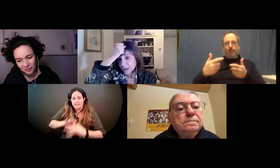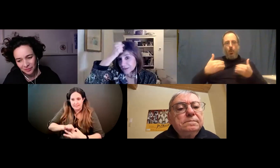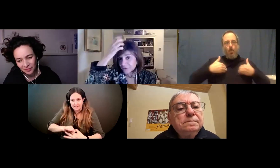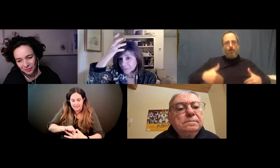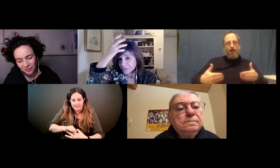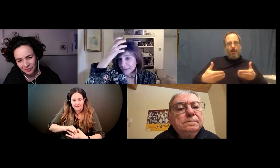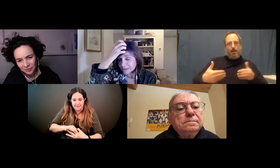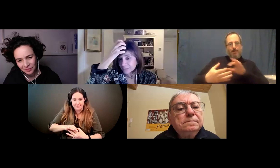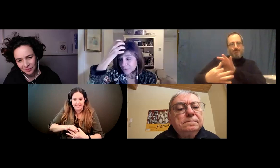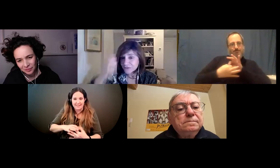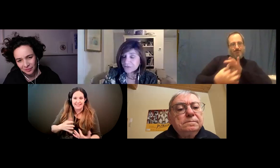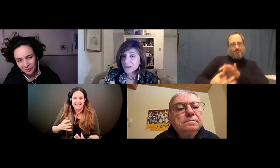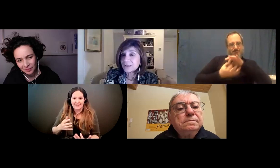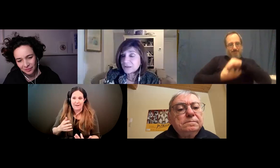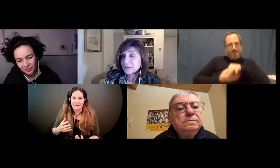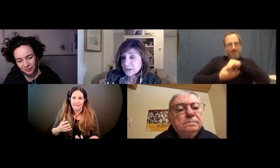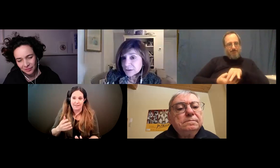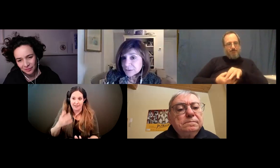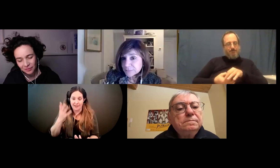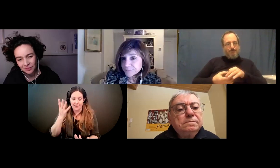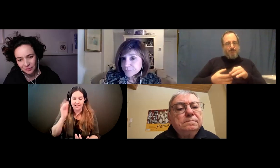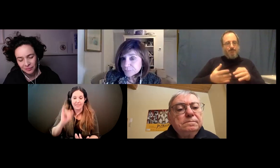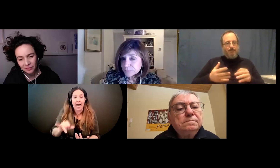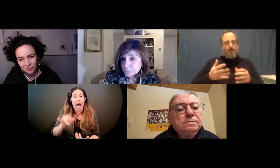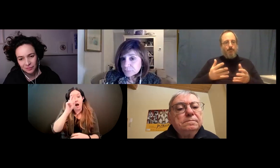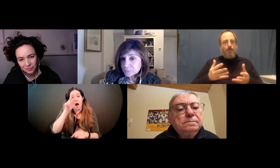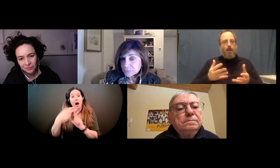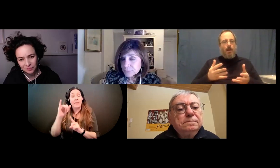in your head. There's not a little person in your head.